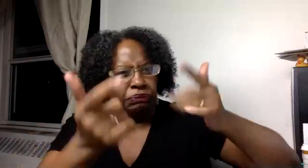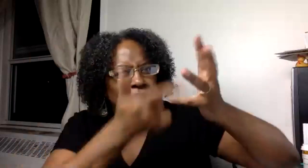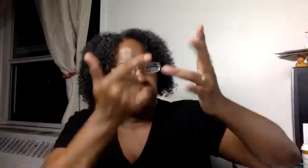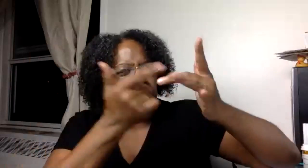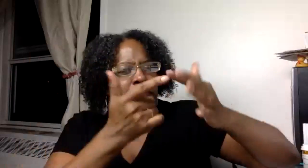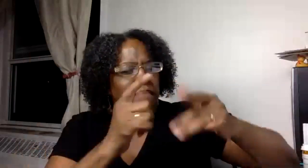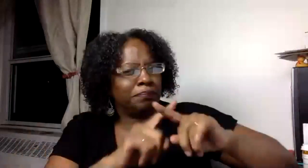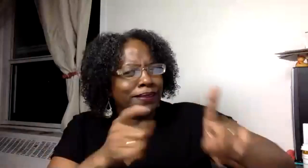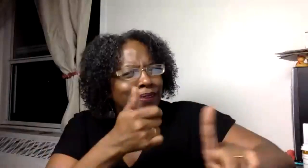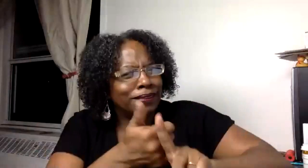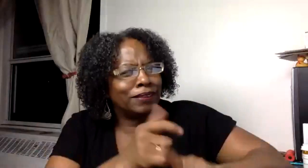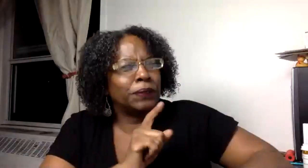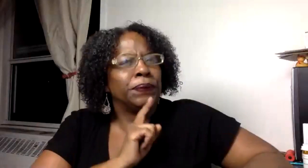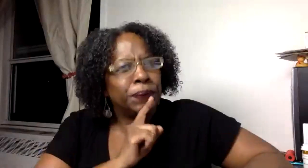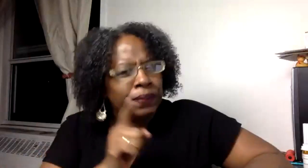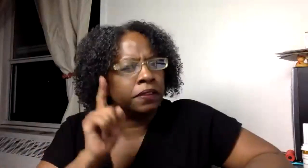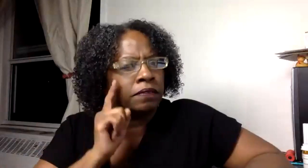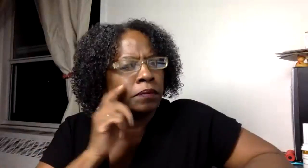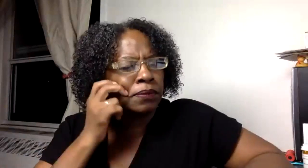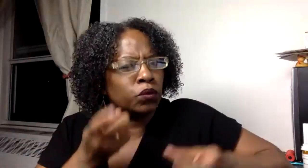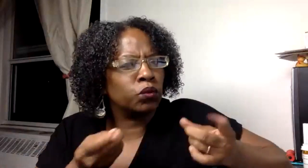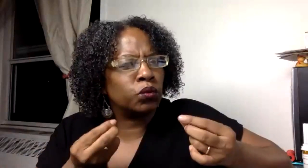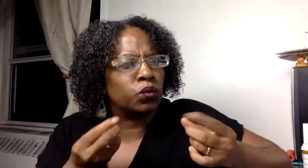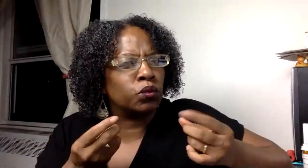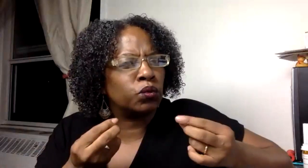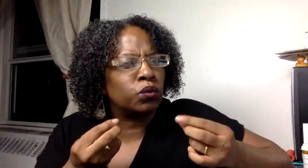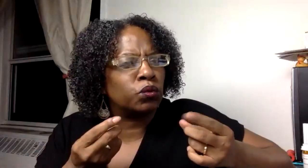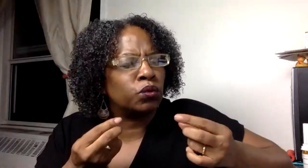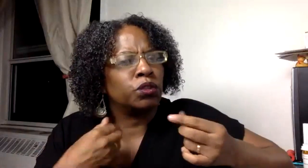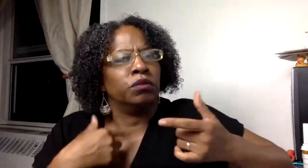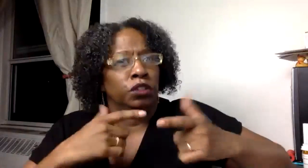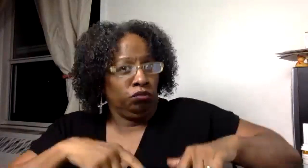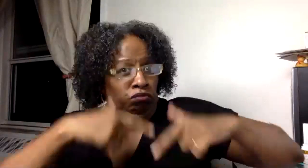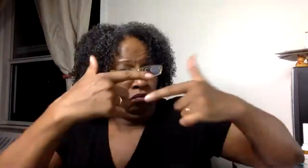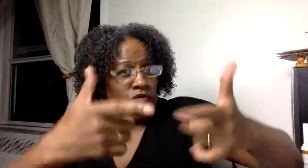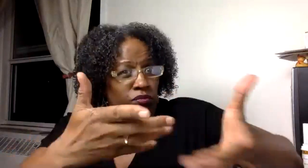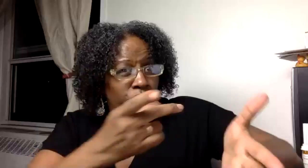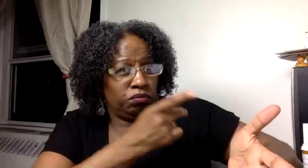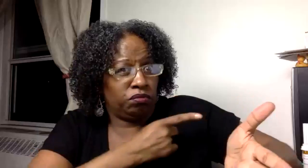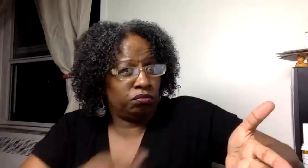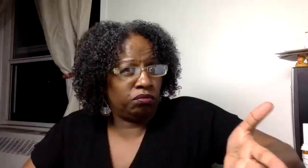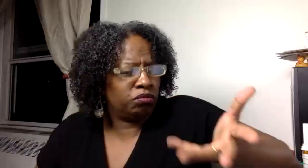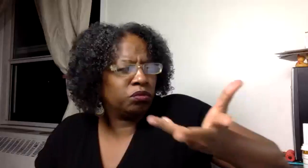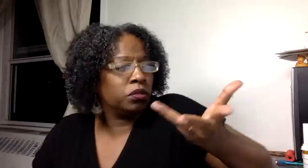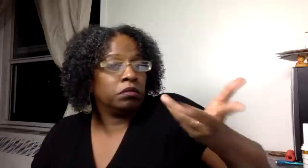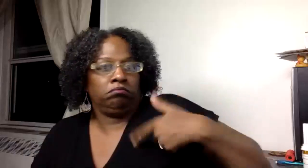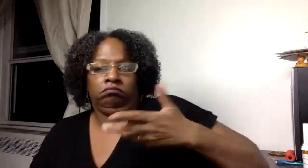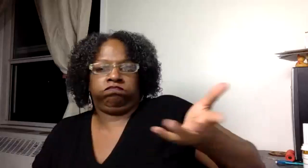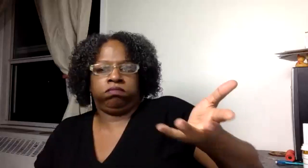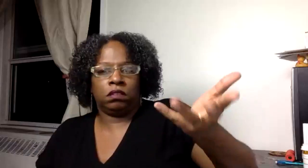a felon, but not understanding the fact that in deafblind culture, that touch is a very important part of the experience. So Divya, do you mind commenting more